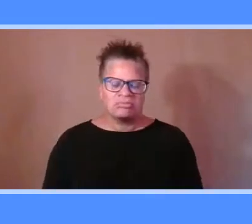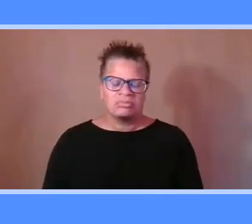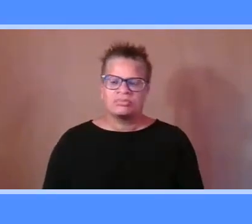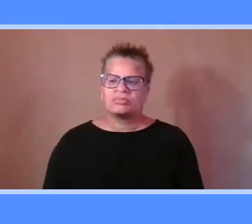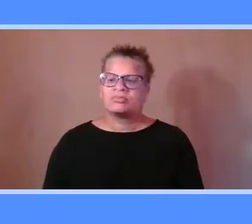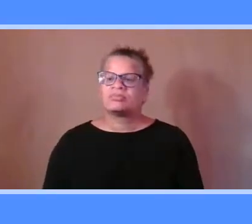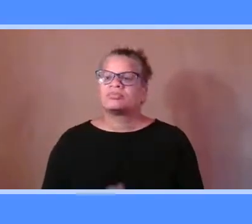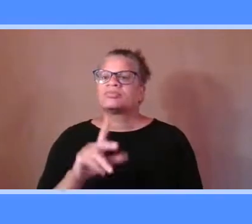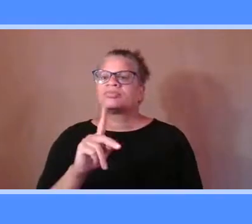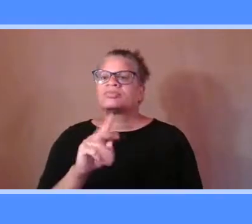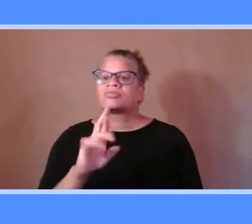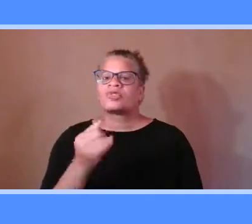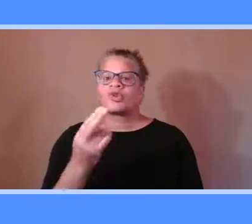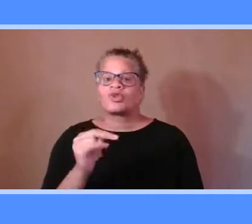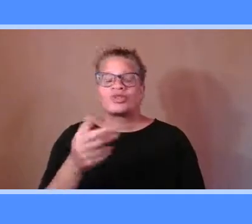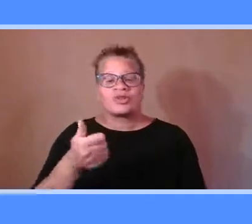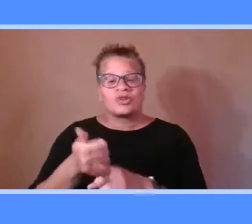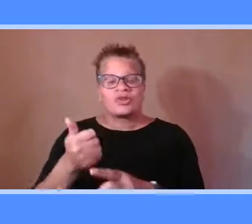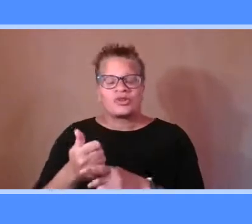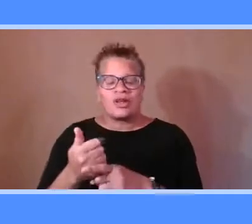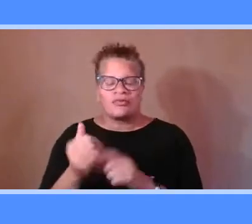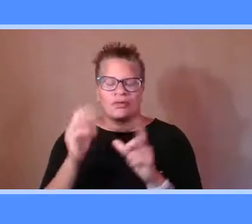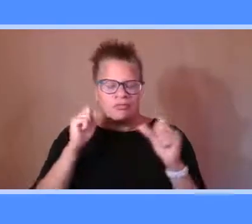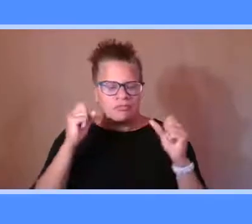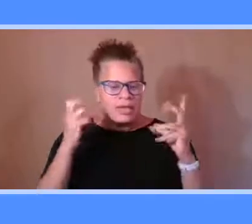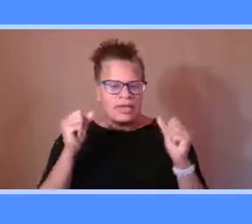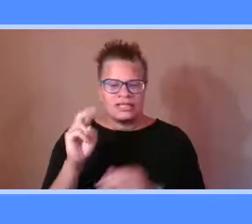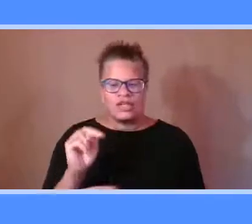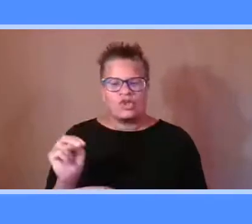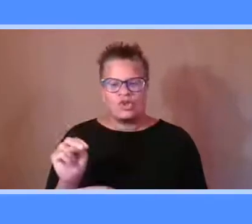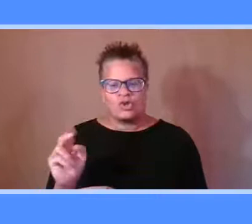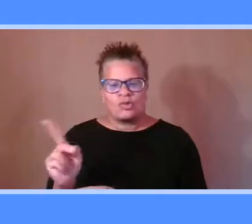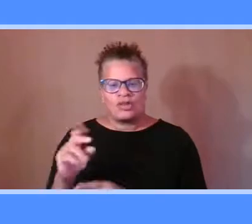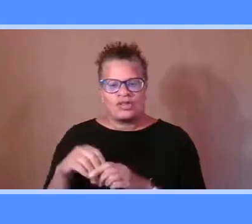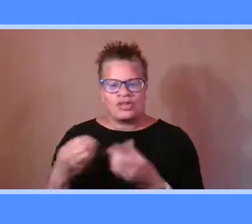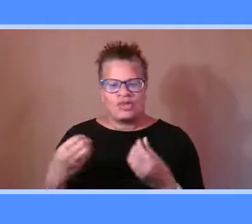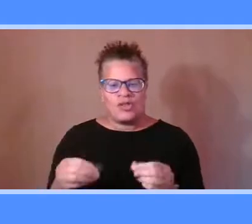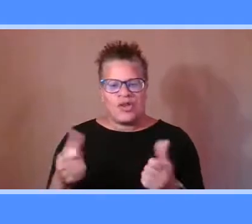Kristen is our amazing nurse practitioner here in the office.